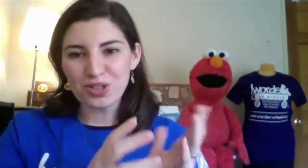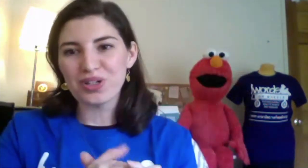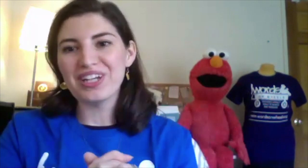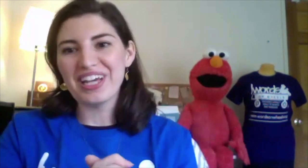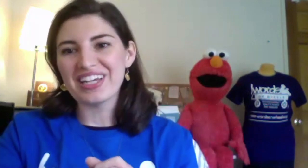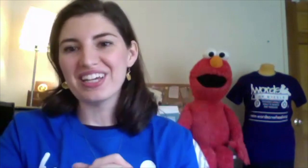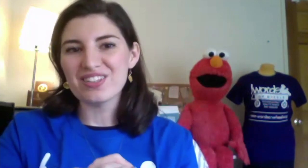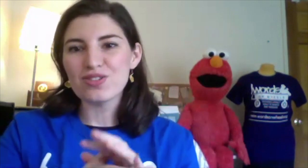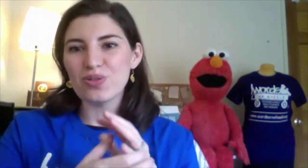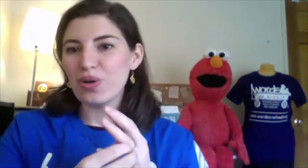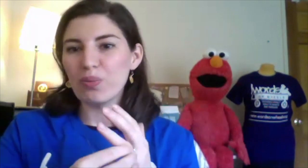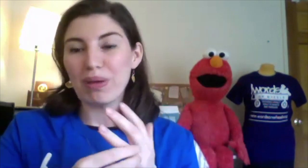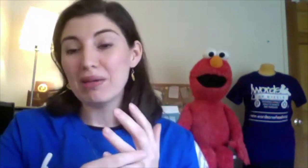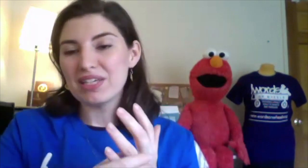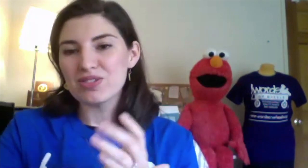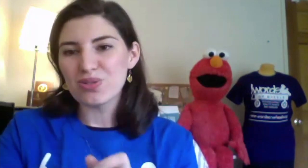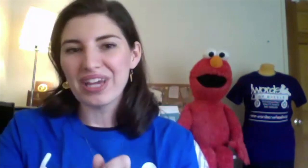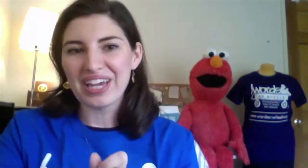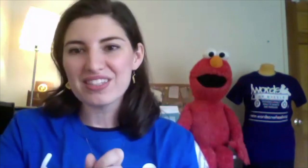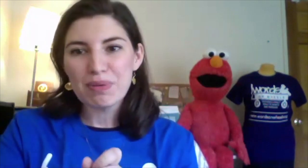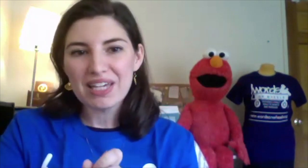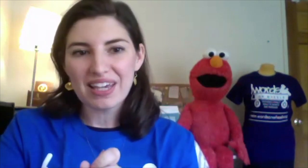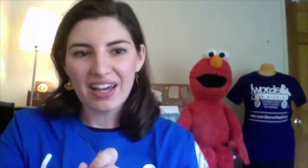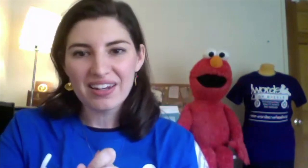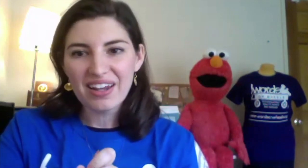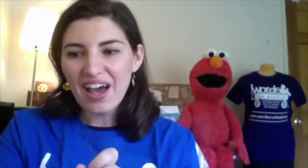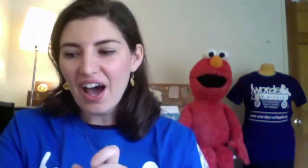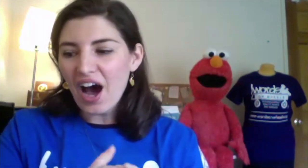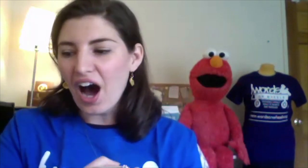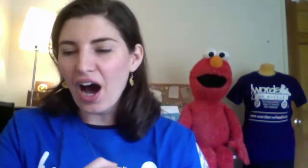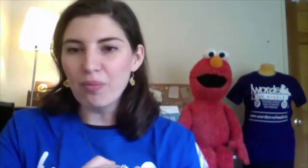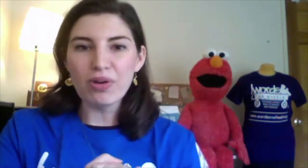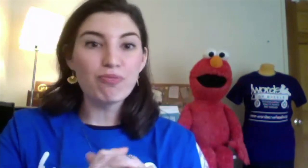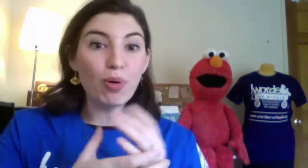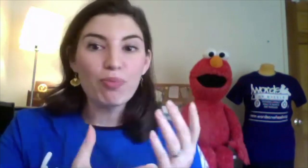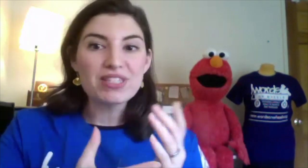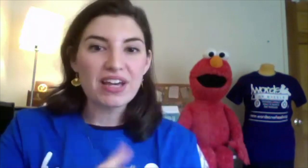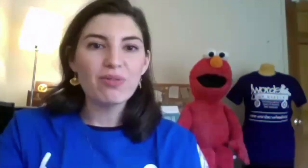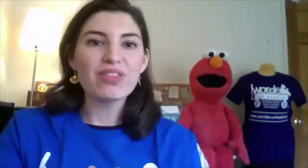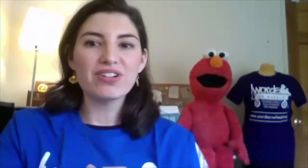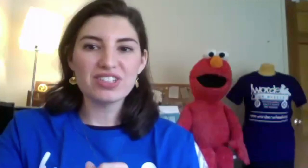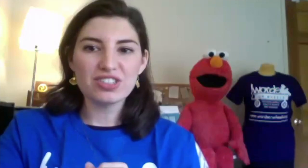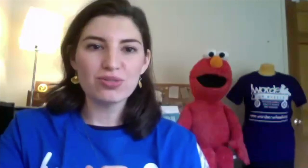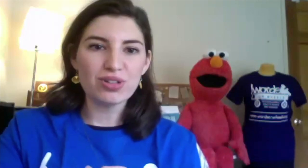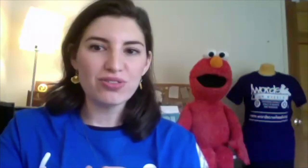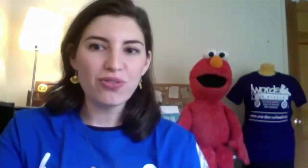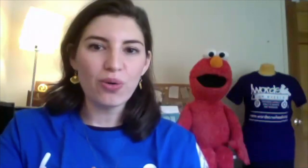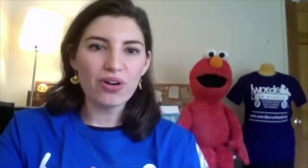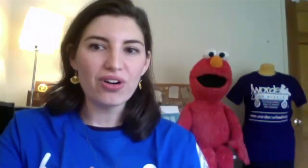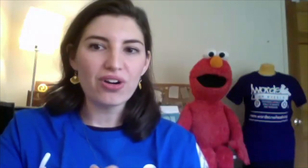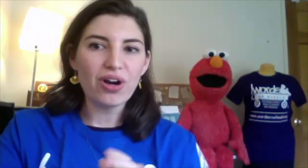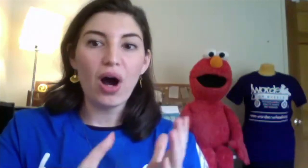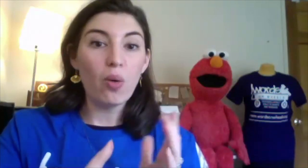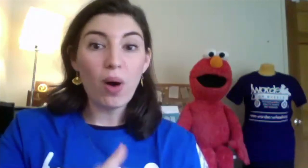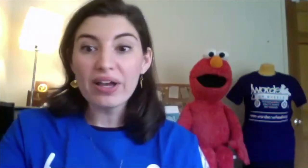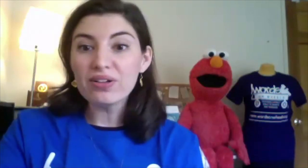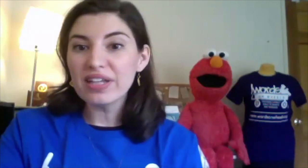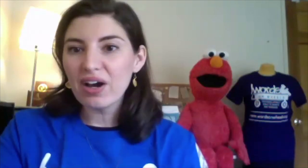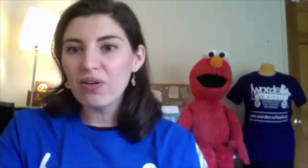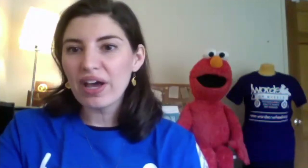and kids, babies who can't speak yet. We've both been signing with our children for a while now, and